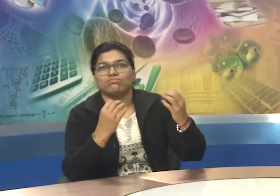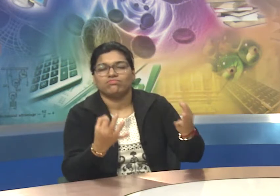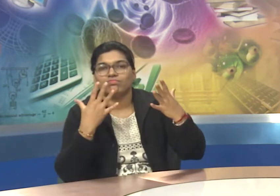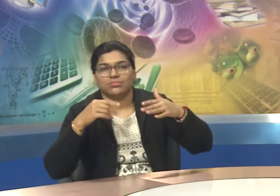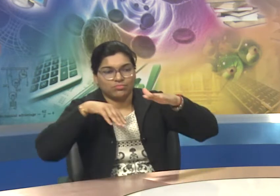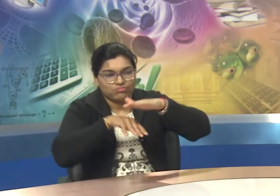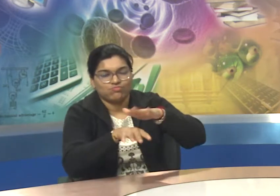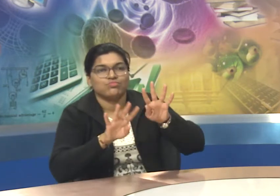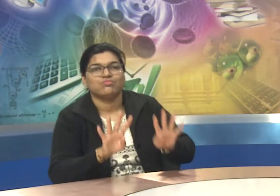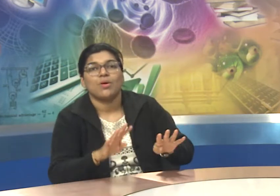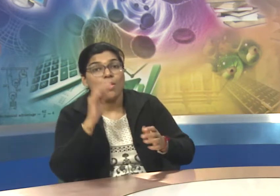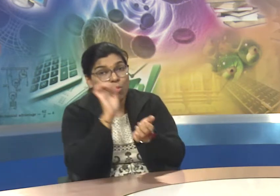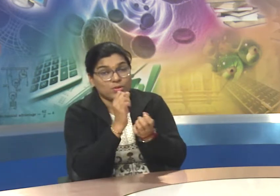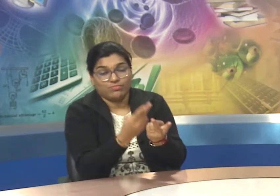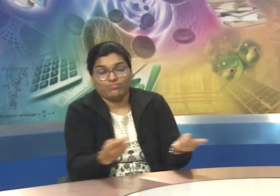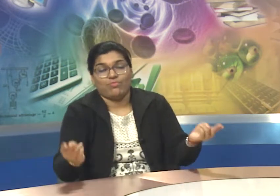until a whole battalion